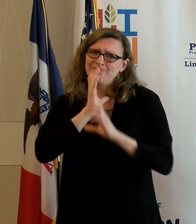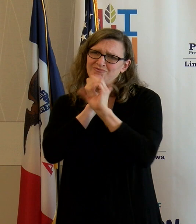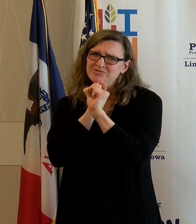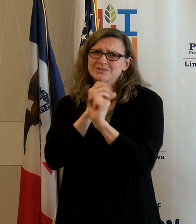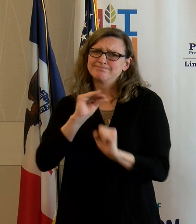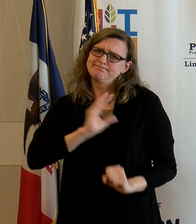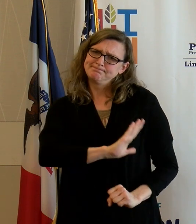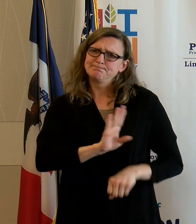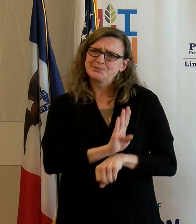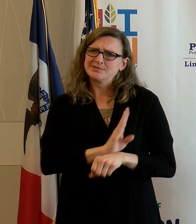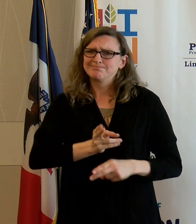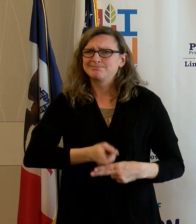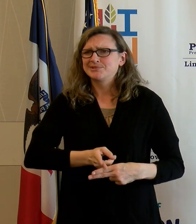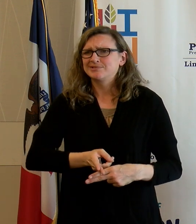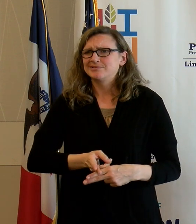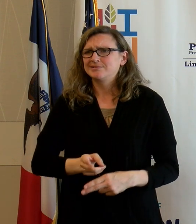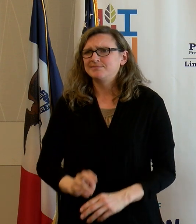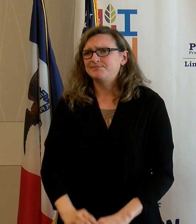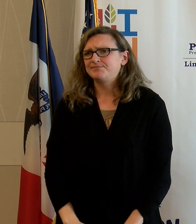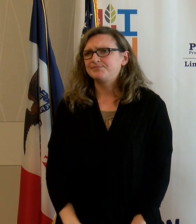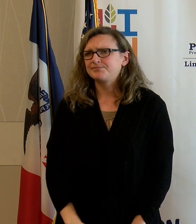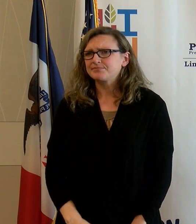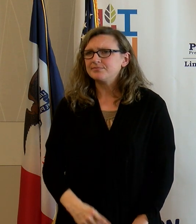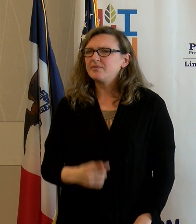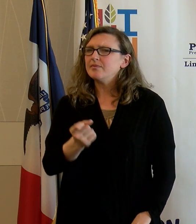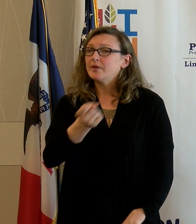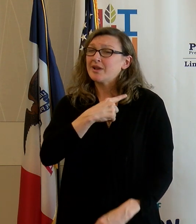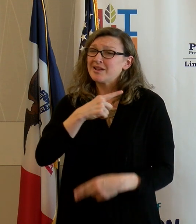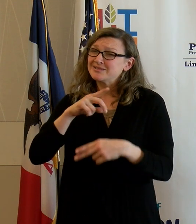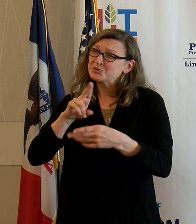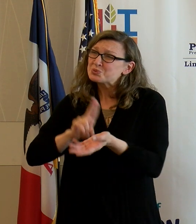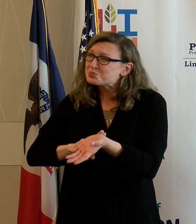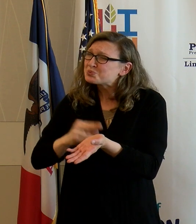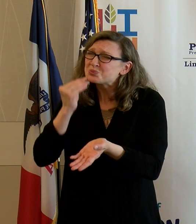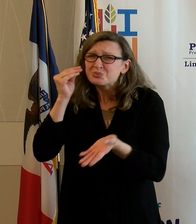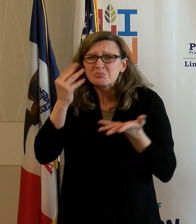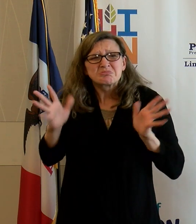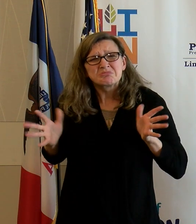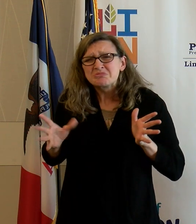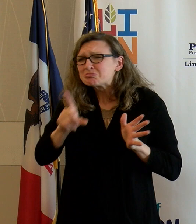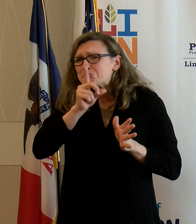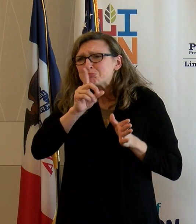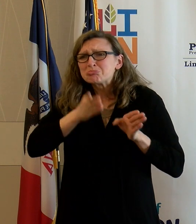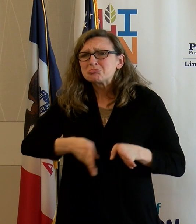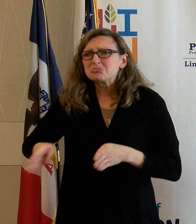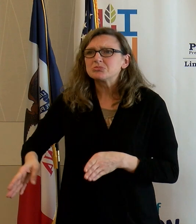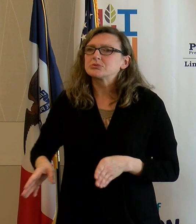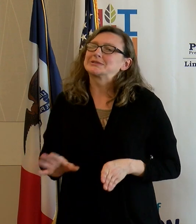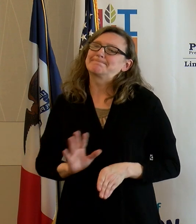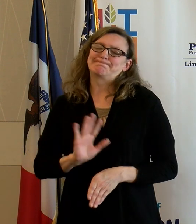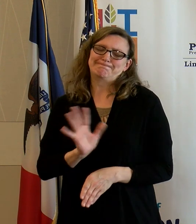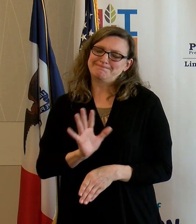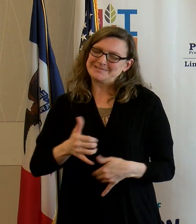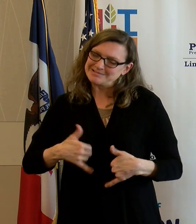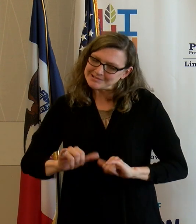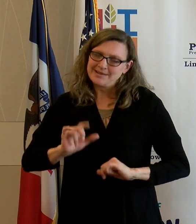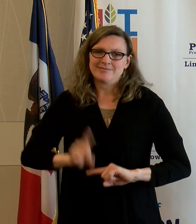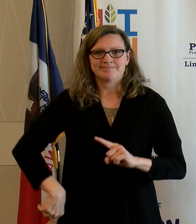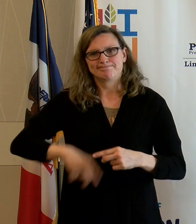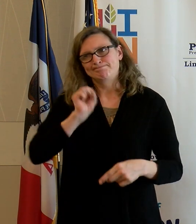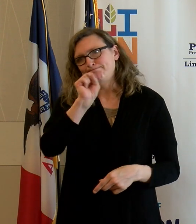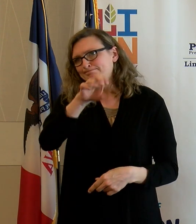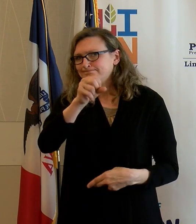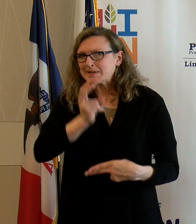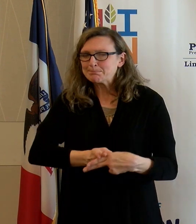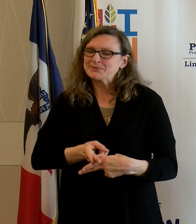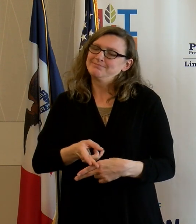even naming the individual, but The facility too. You guys have done a great job investigating, so I'll let you keep investigating that. So thank you.